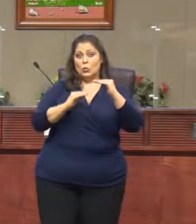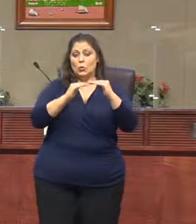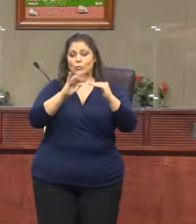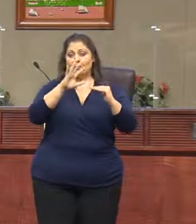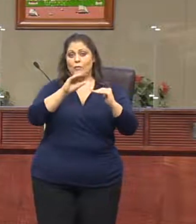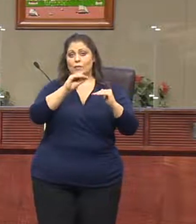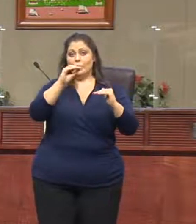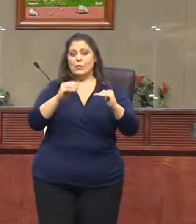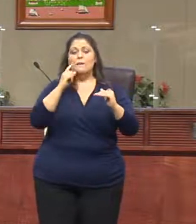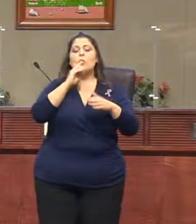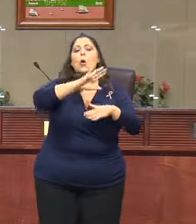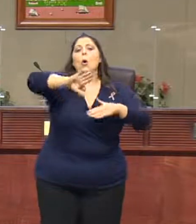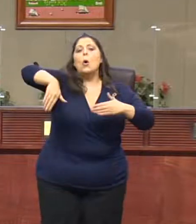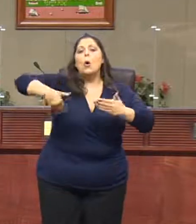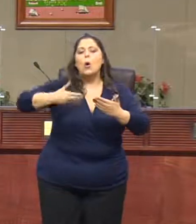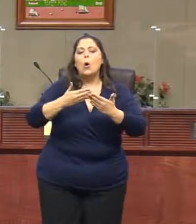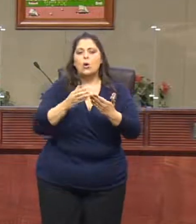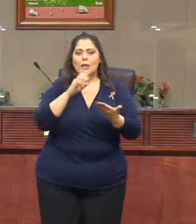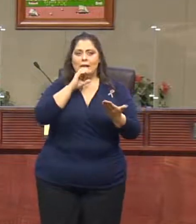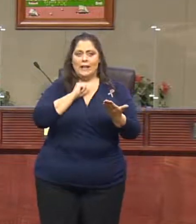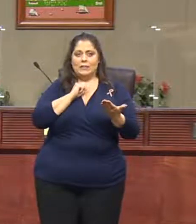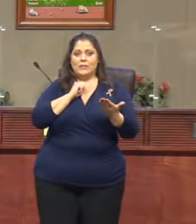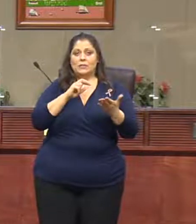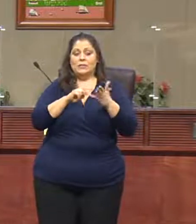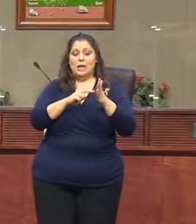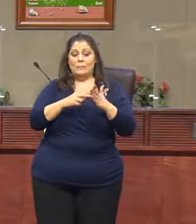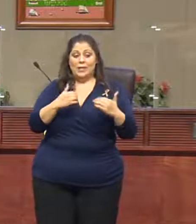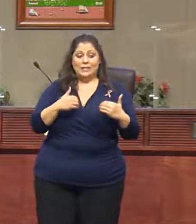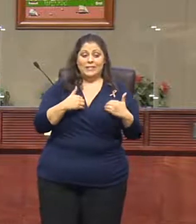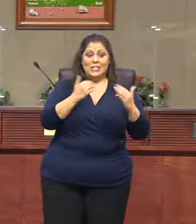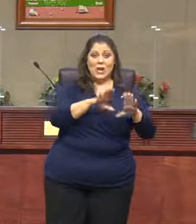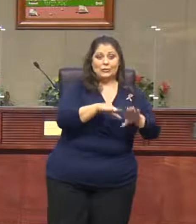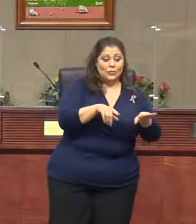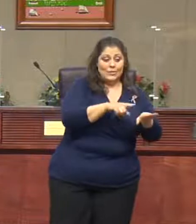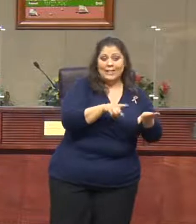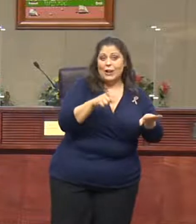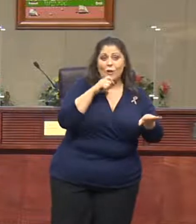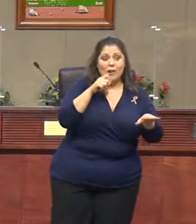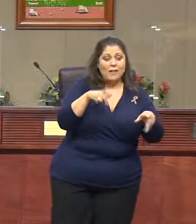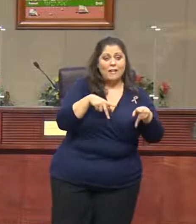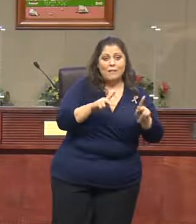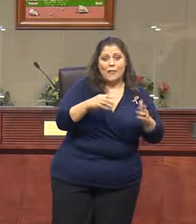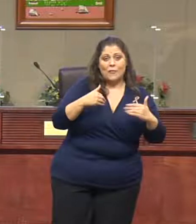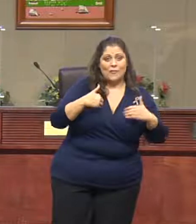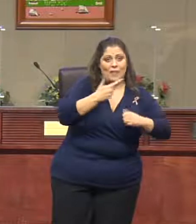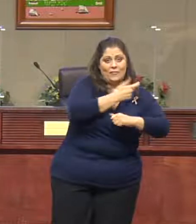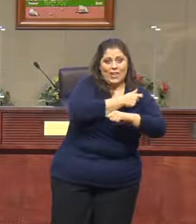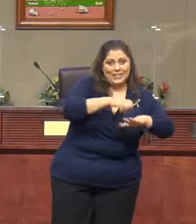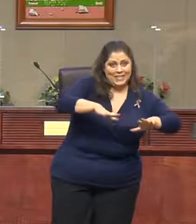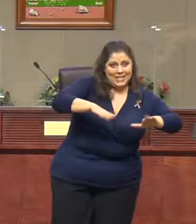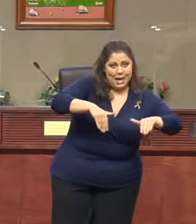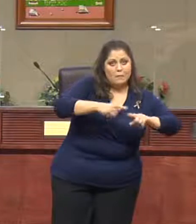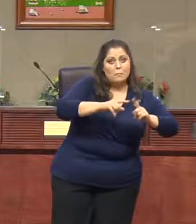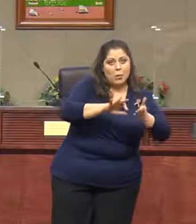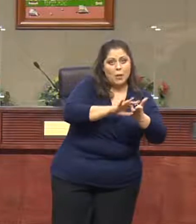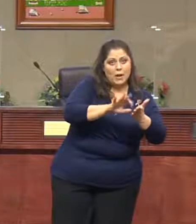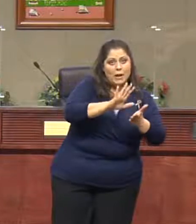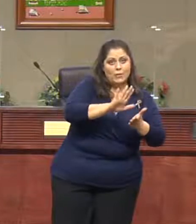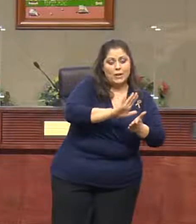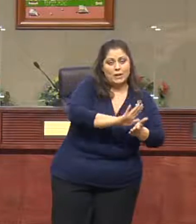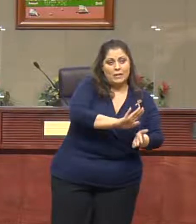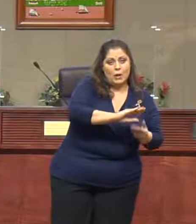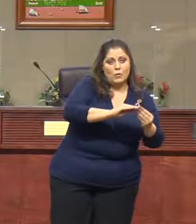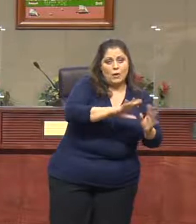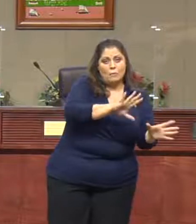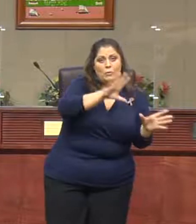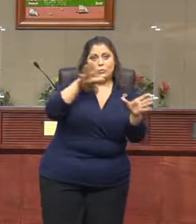all ages. That includes children that are not even eligible for the vaccine. We are at 41%, looking